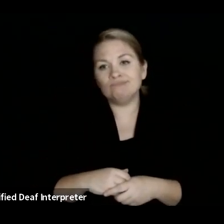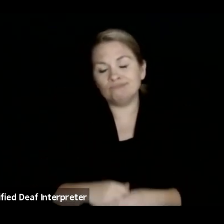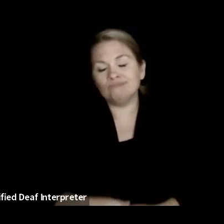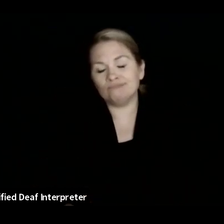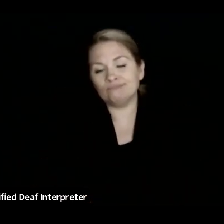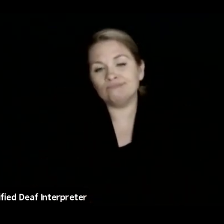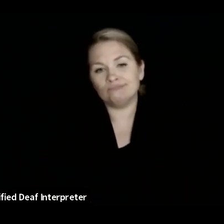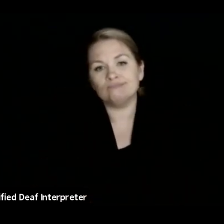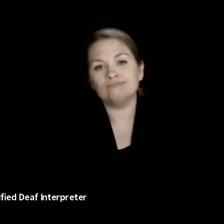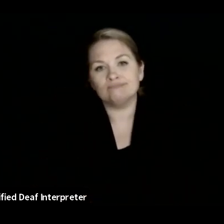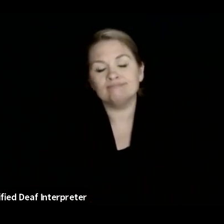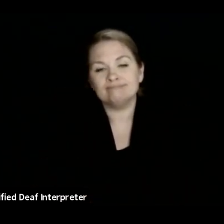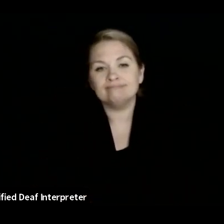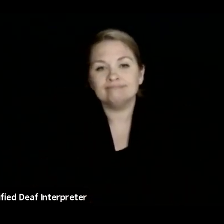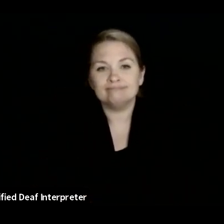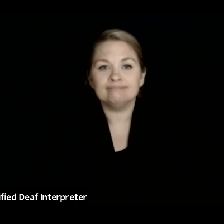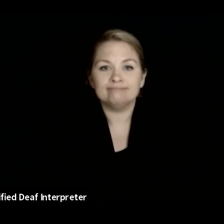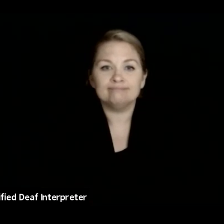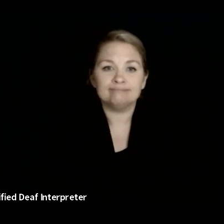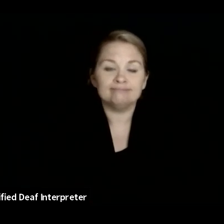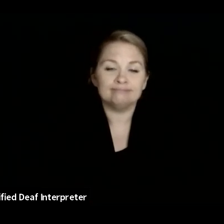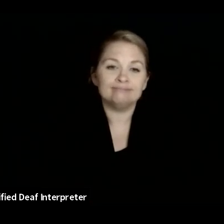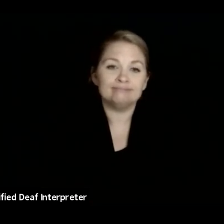social activities.